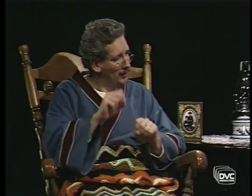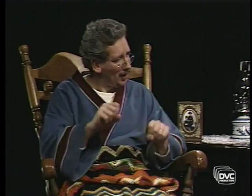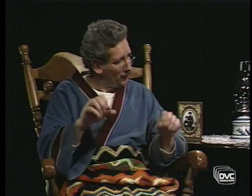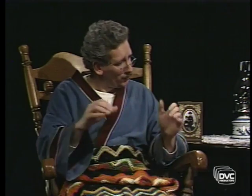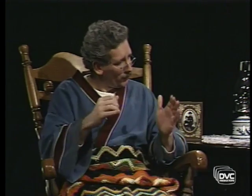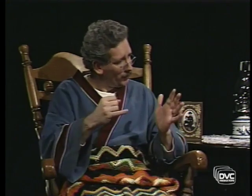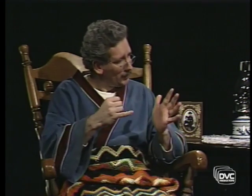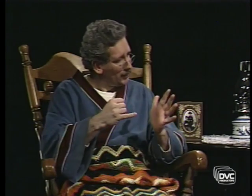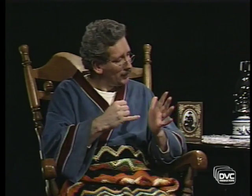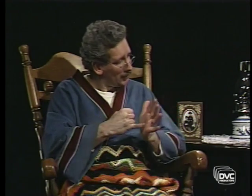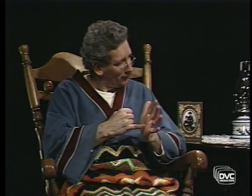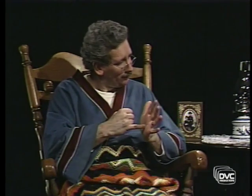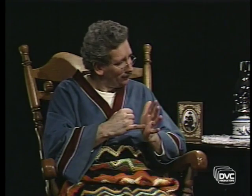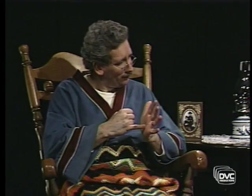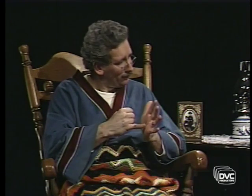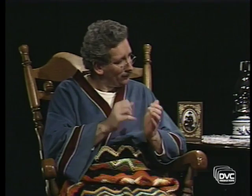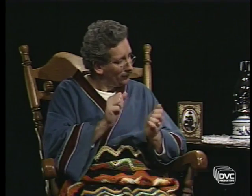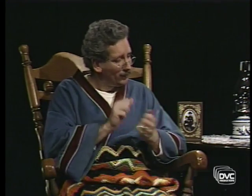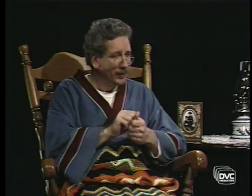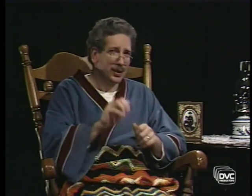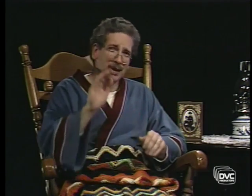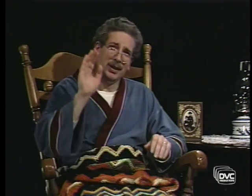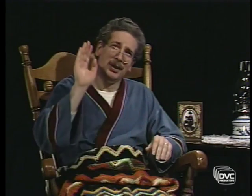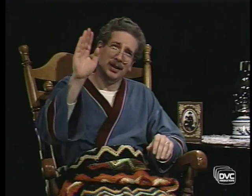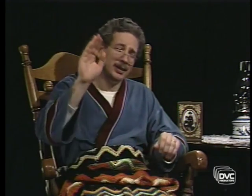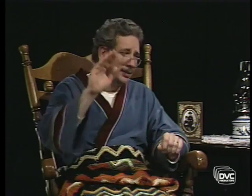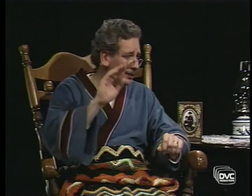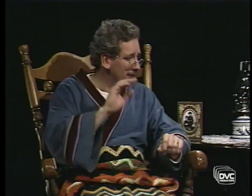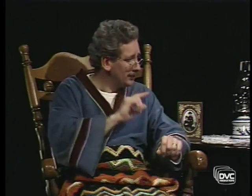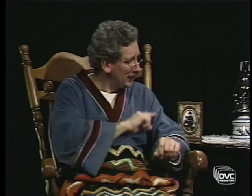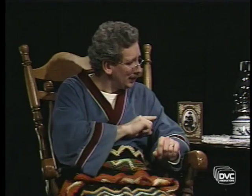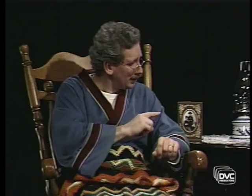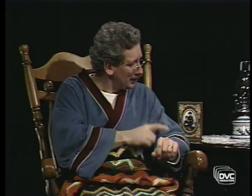you can do it Maggie with his